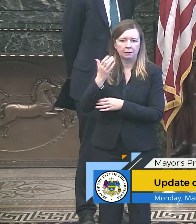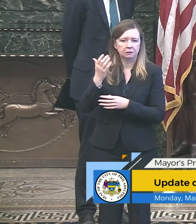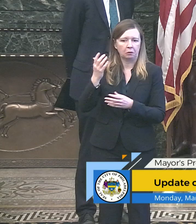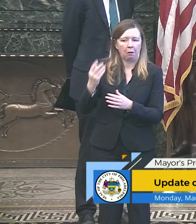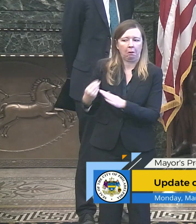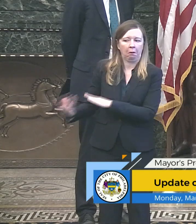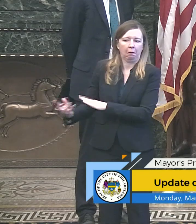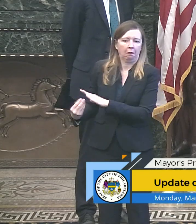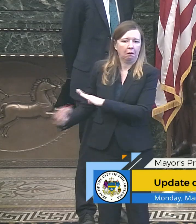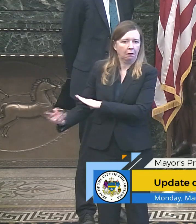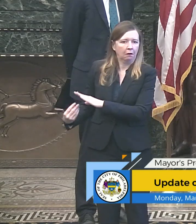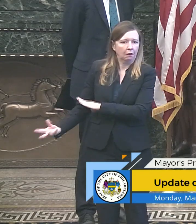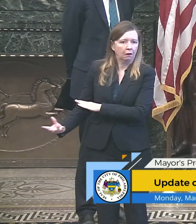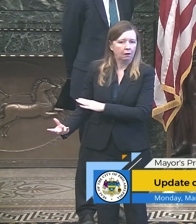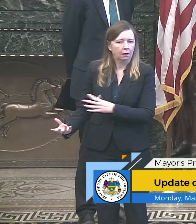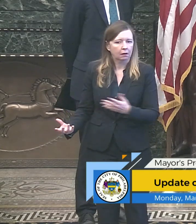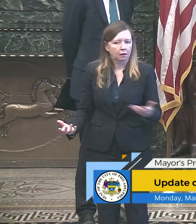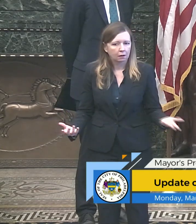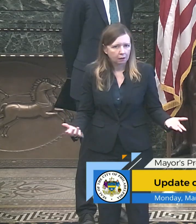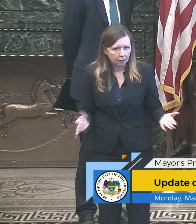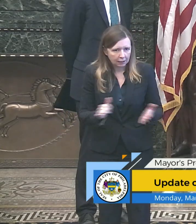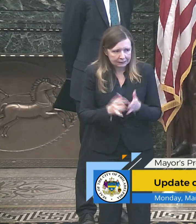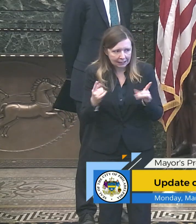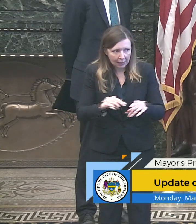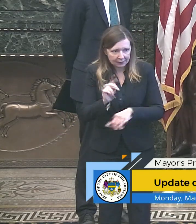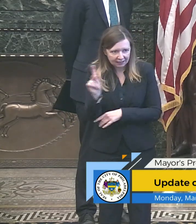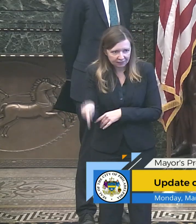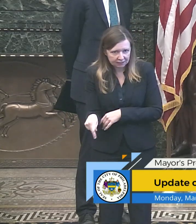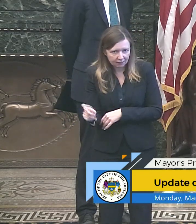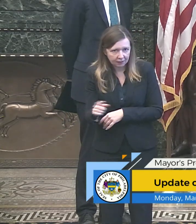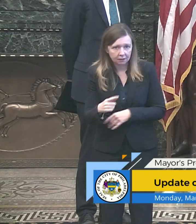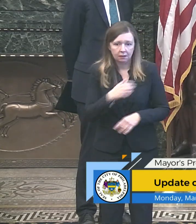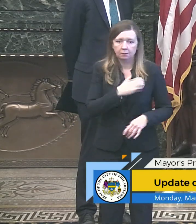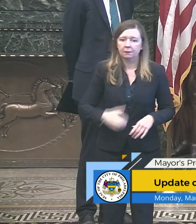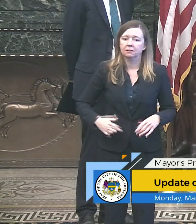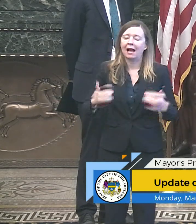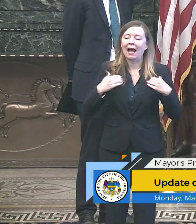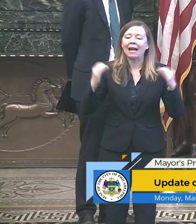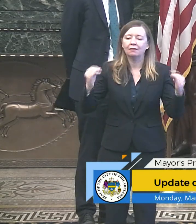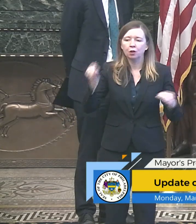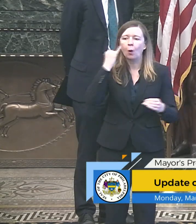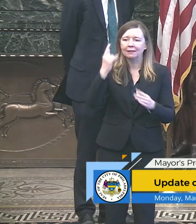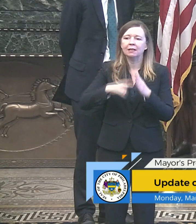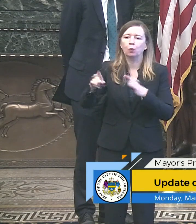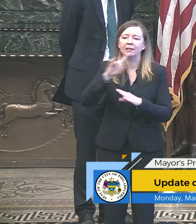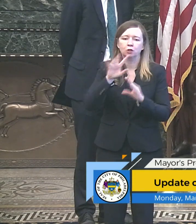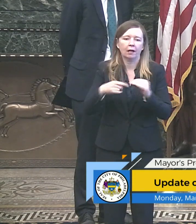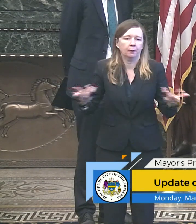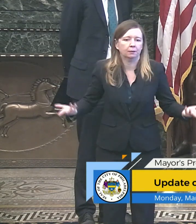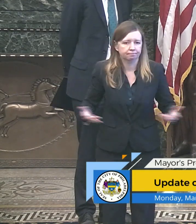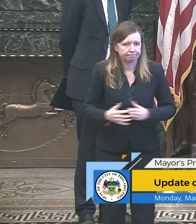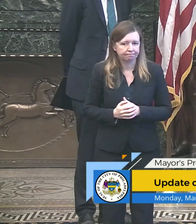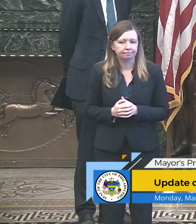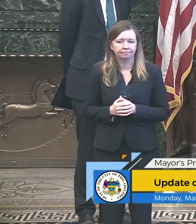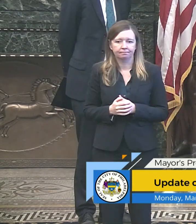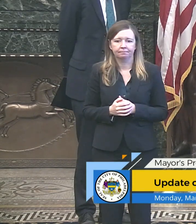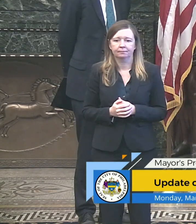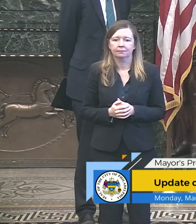door. Is anything like that happening in Philadelphia? I have no idea what he's talking about.